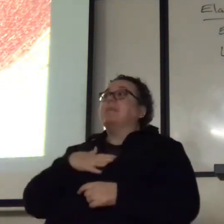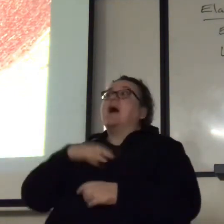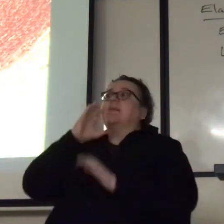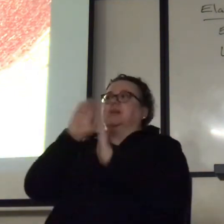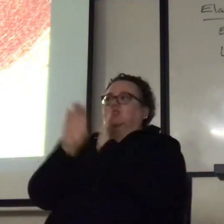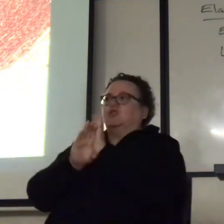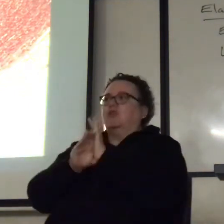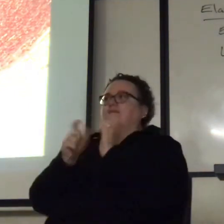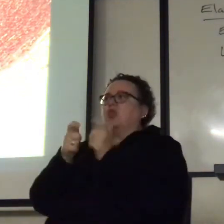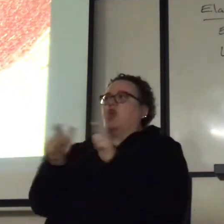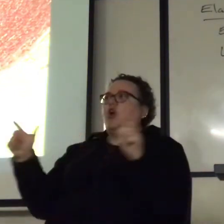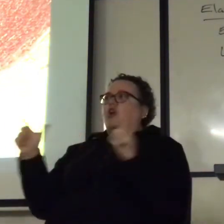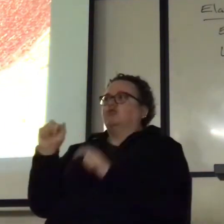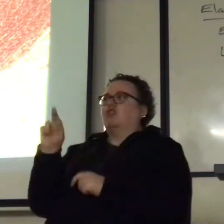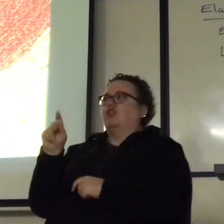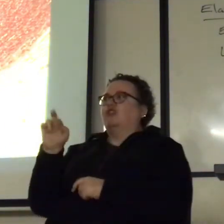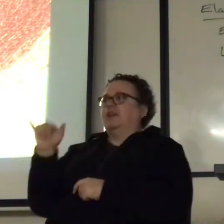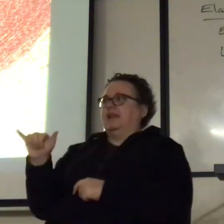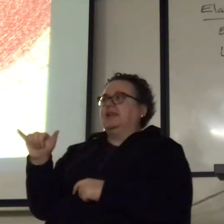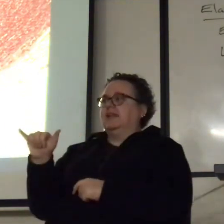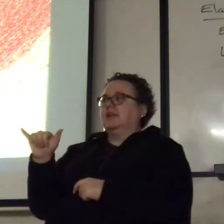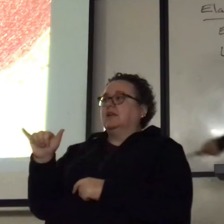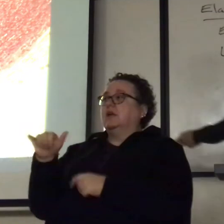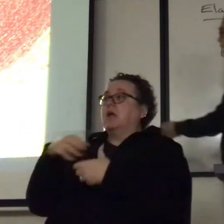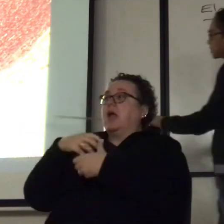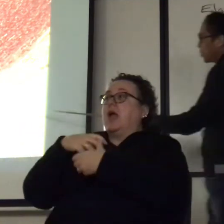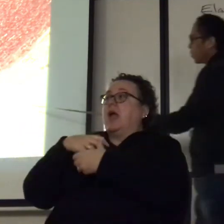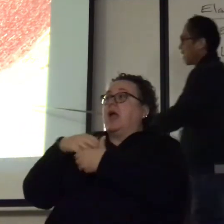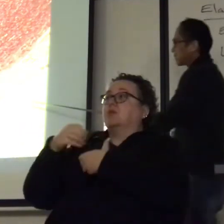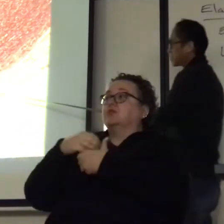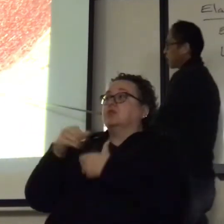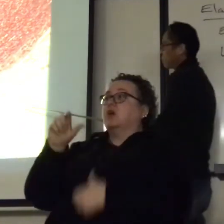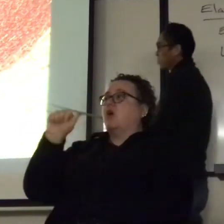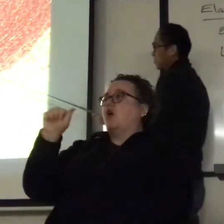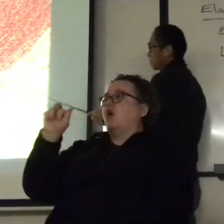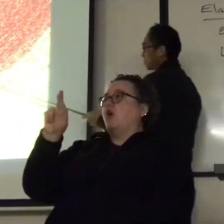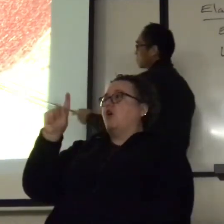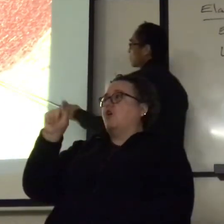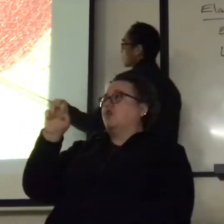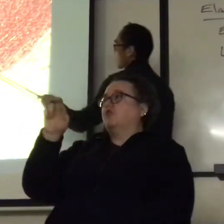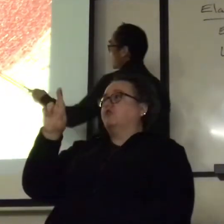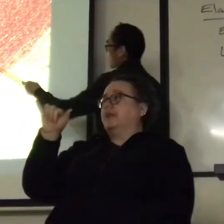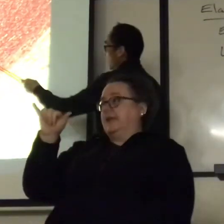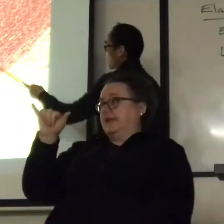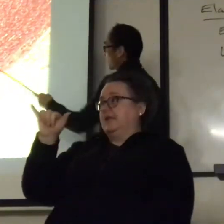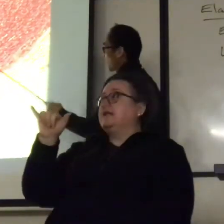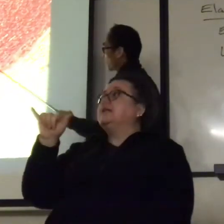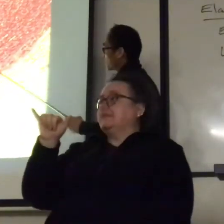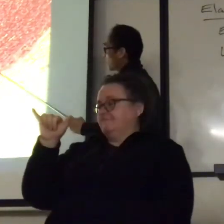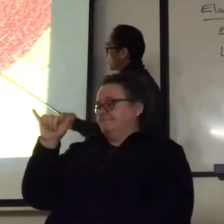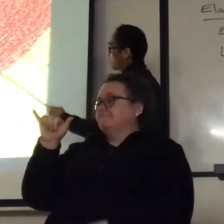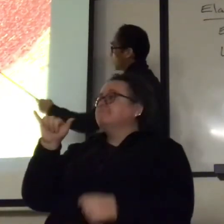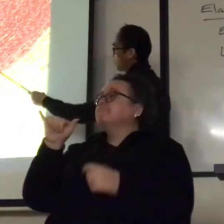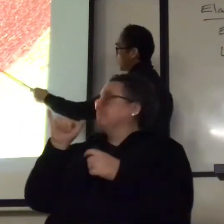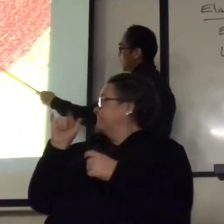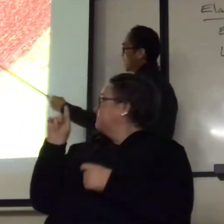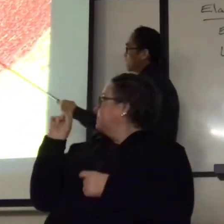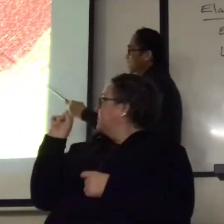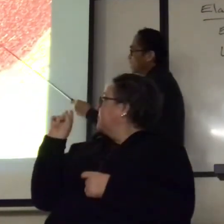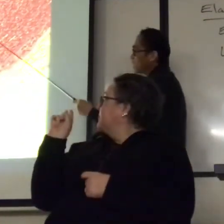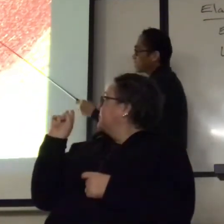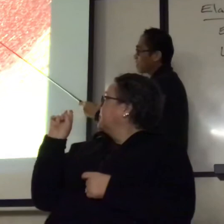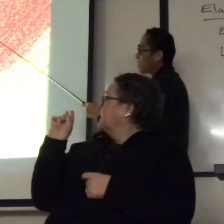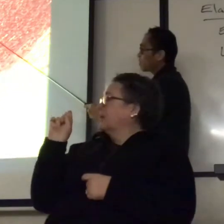artery. Okay. This outer layer has no elastic fibers, but this inner layer is called the tunica